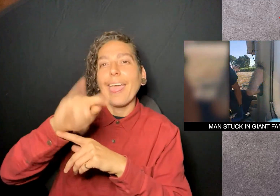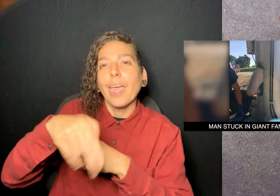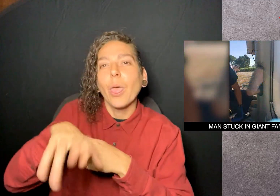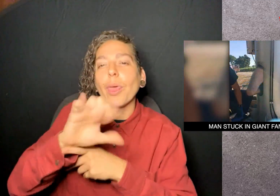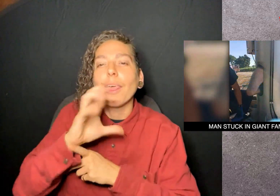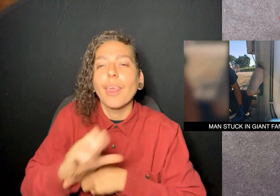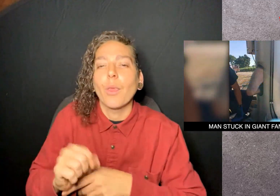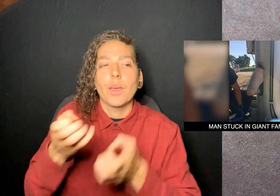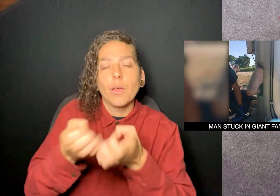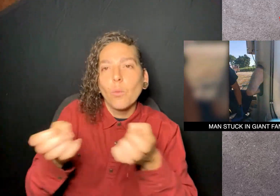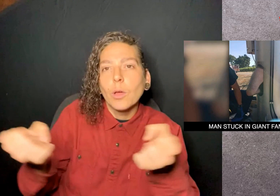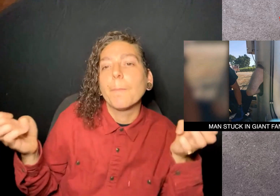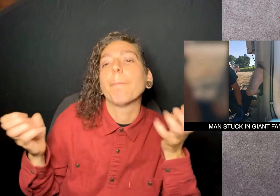engines.